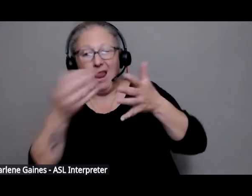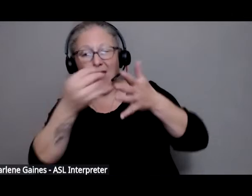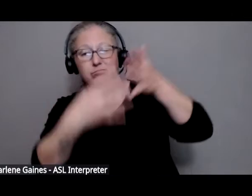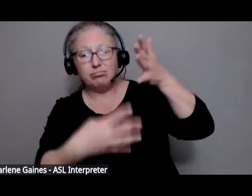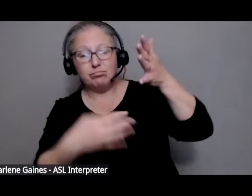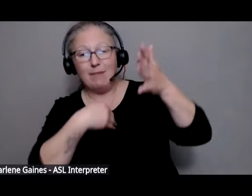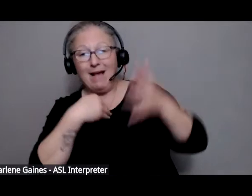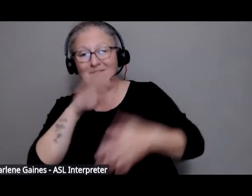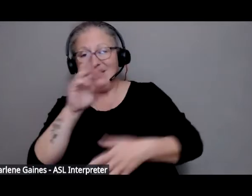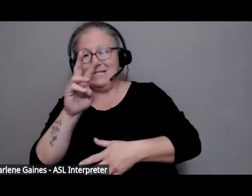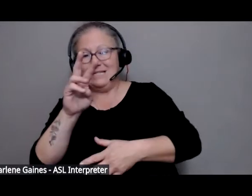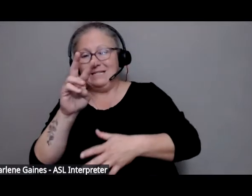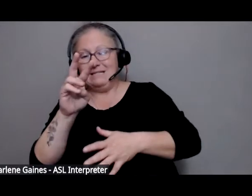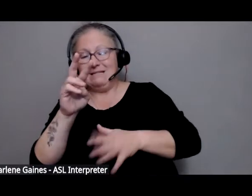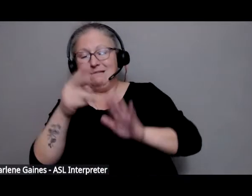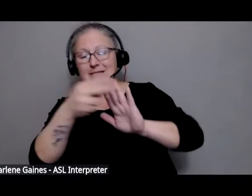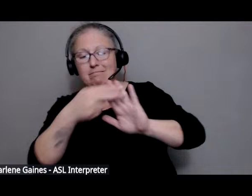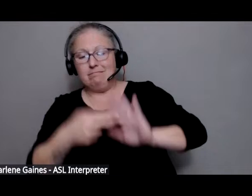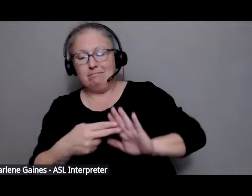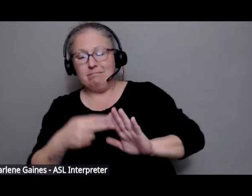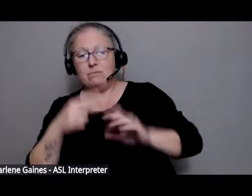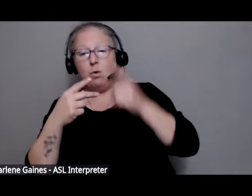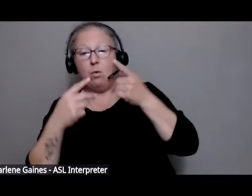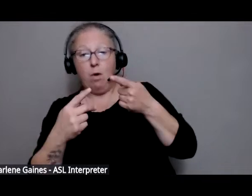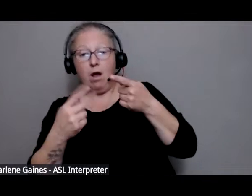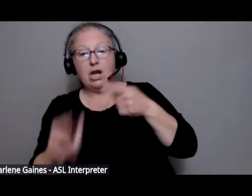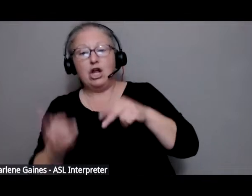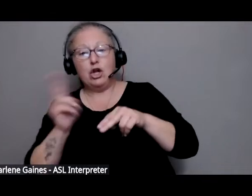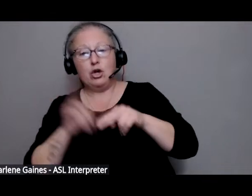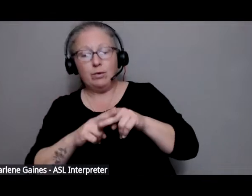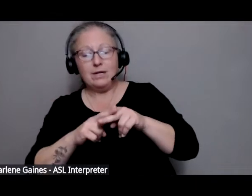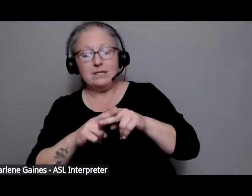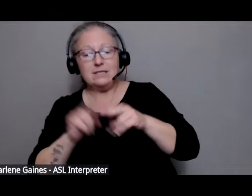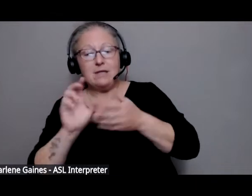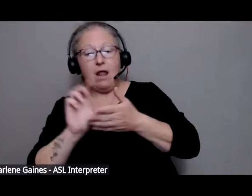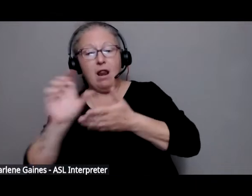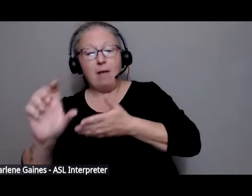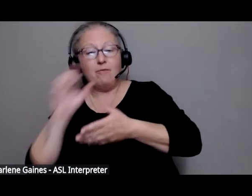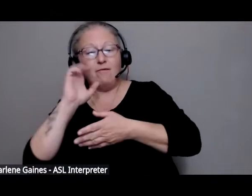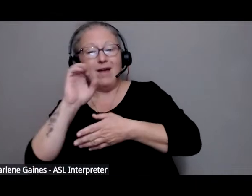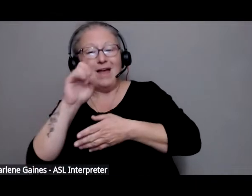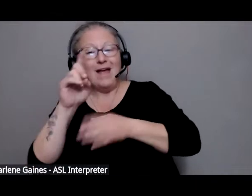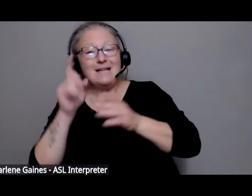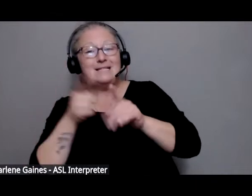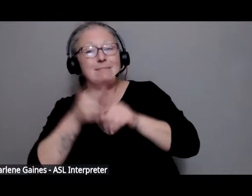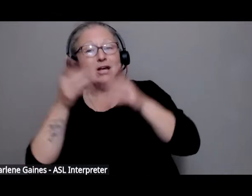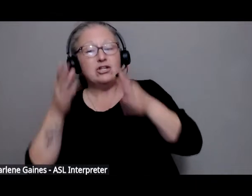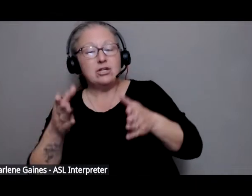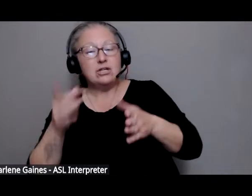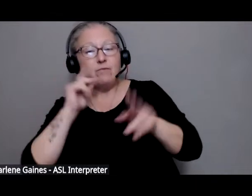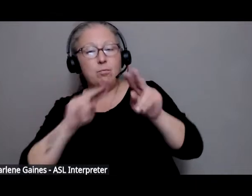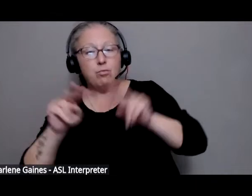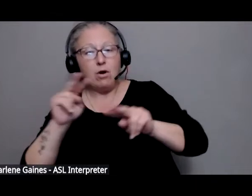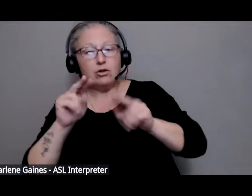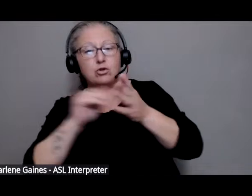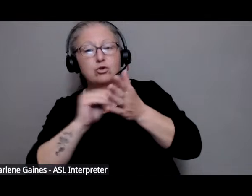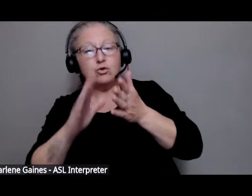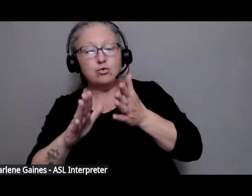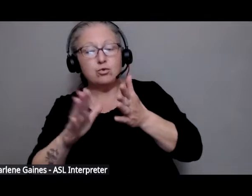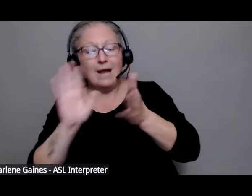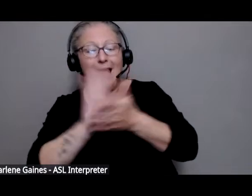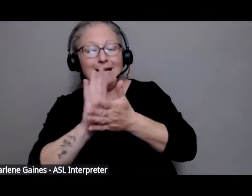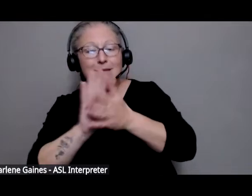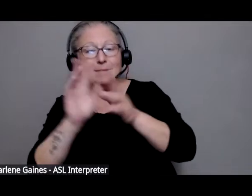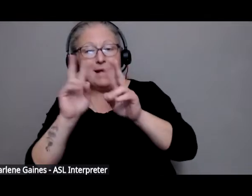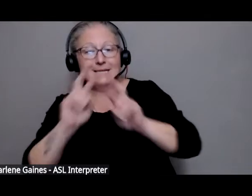6 highlights to share. One is to increase the allotment for ed specialists to proctor student academic assessments